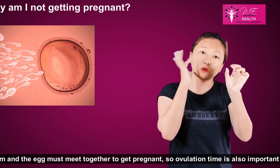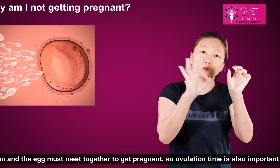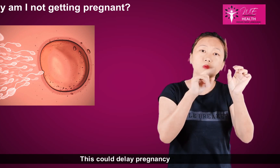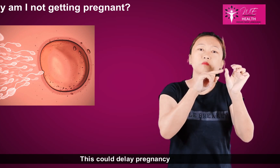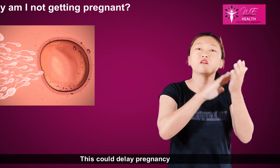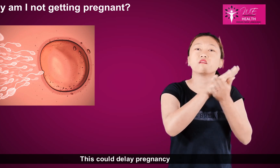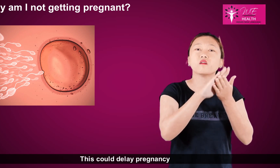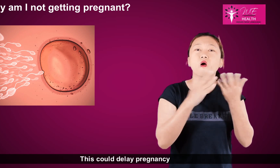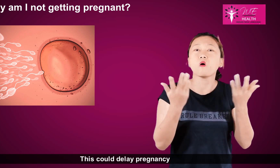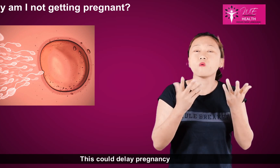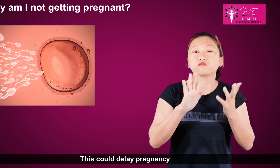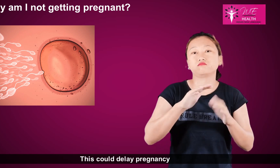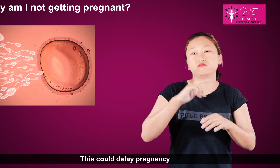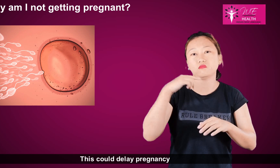This could delay pregnancy.